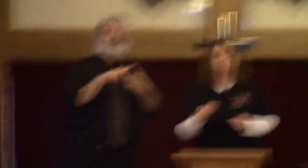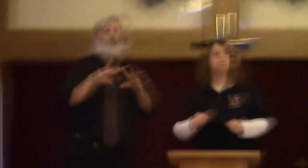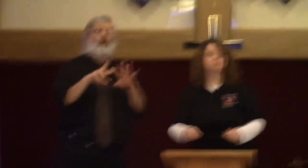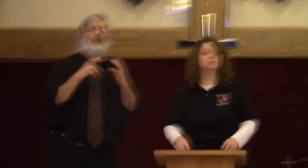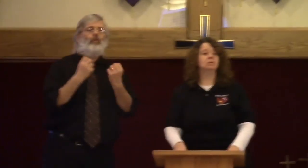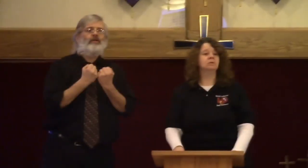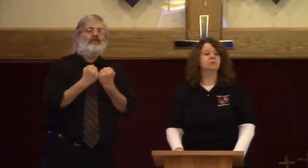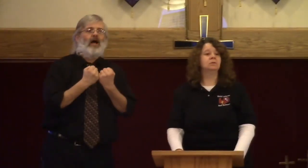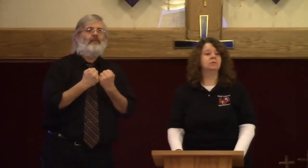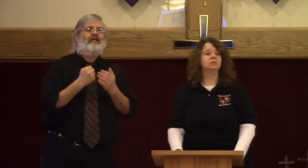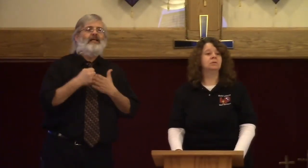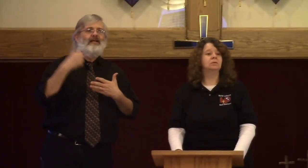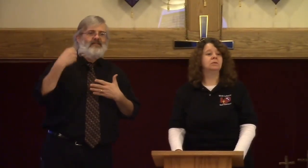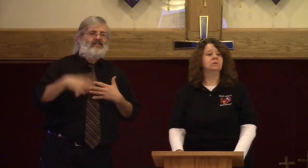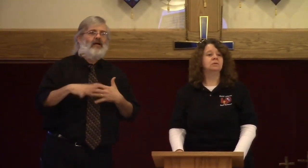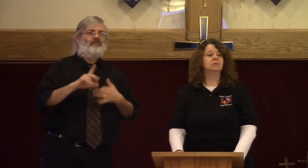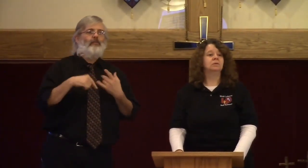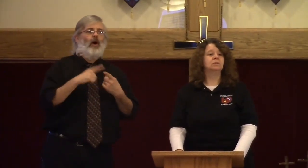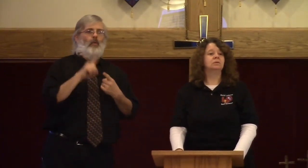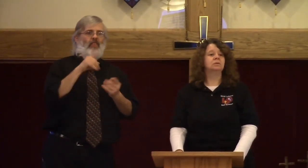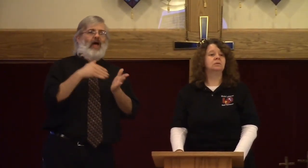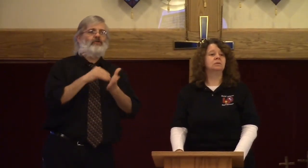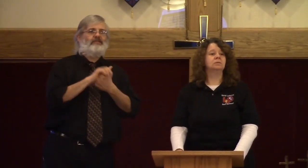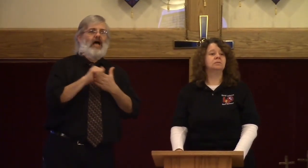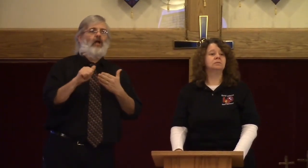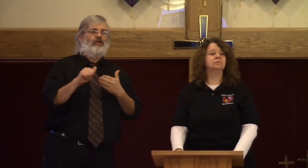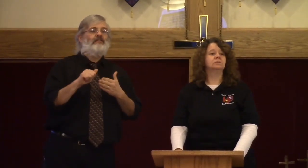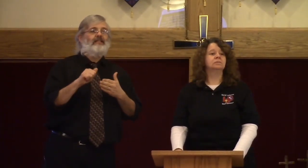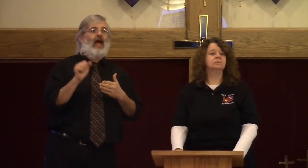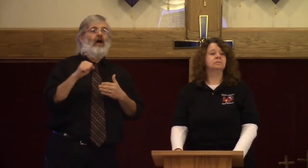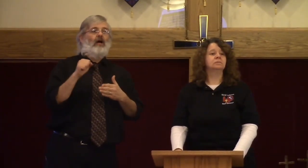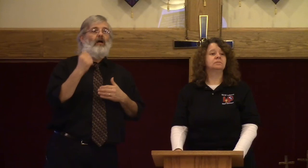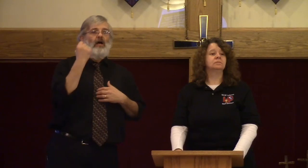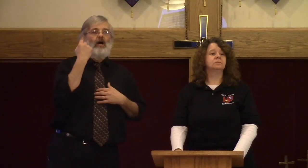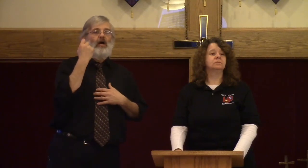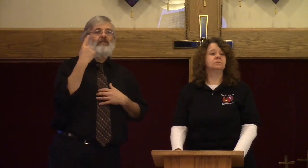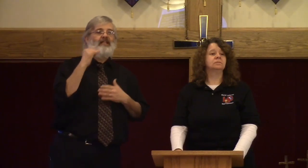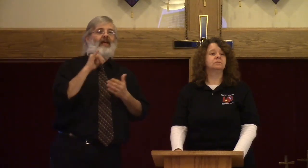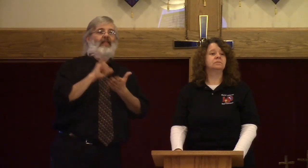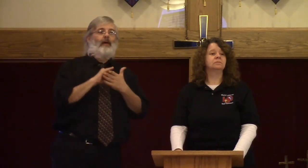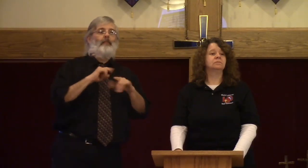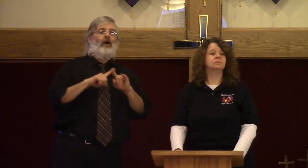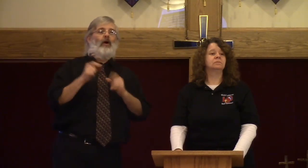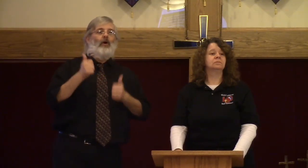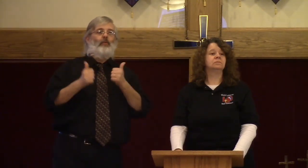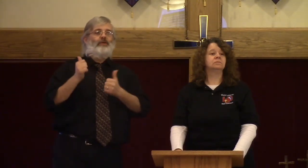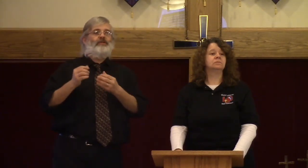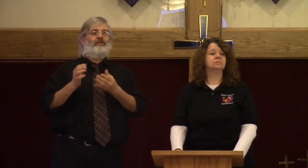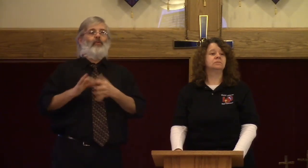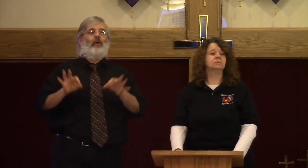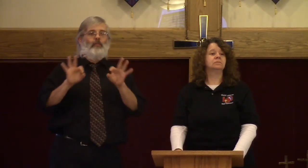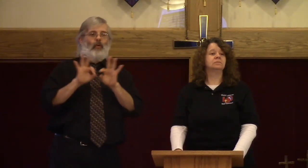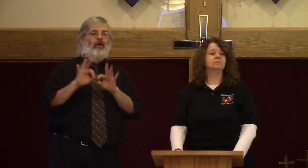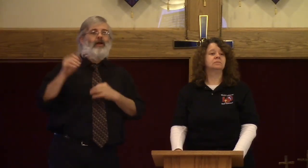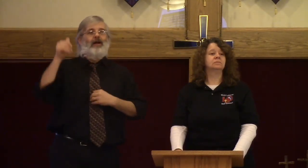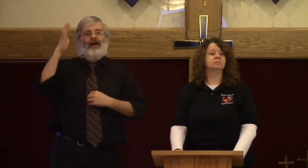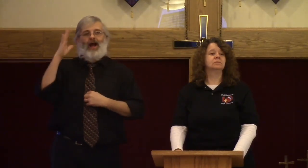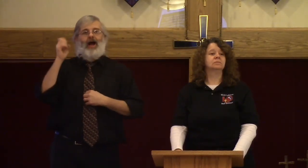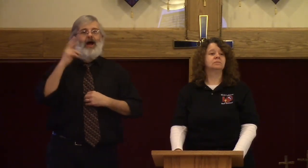No. It just says about $1,000. Yeah. I understand that. Which is more important, God